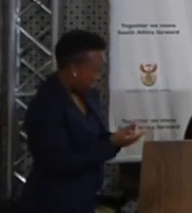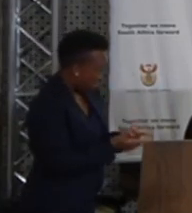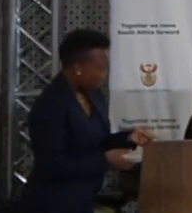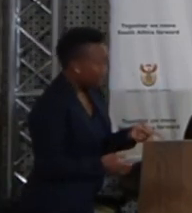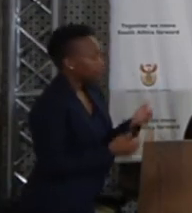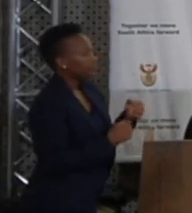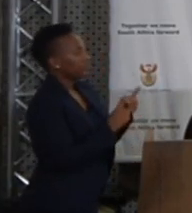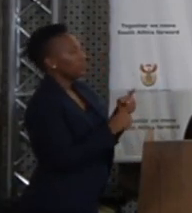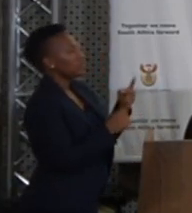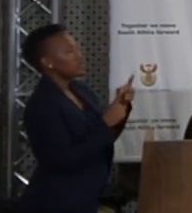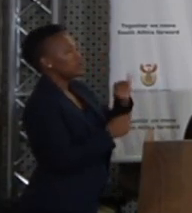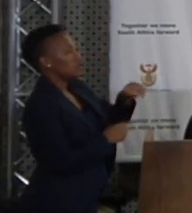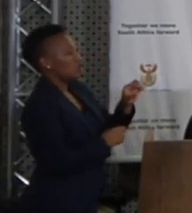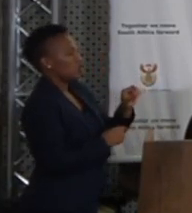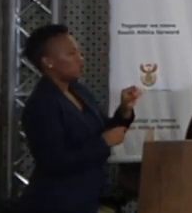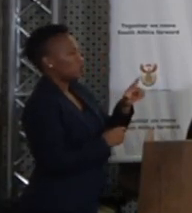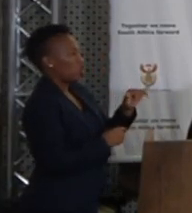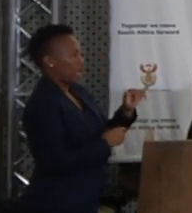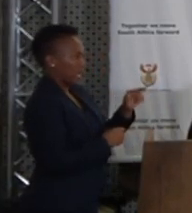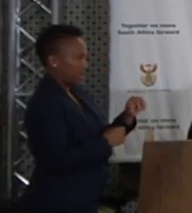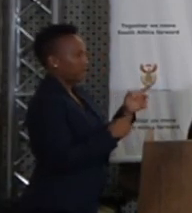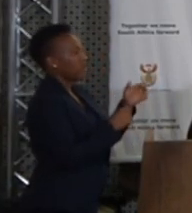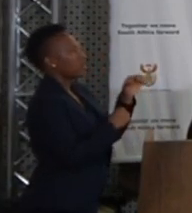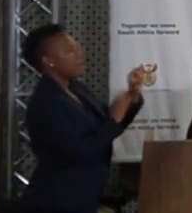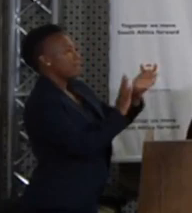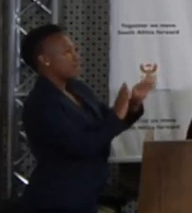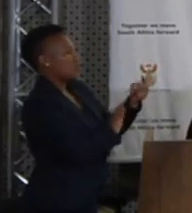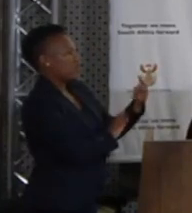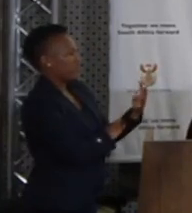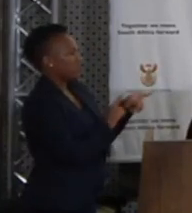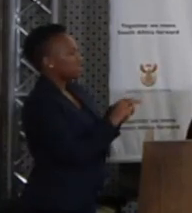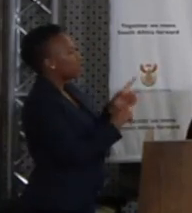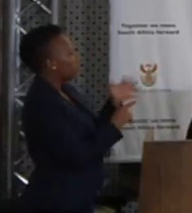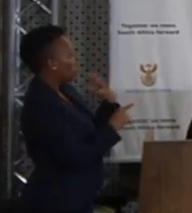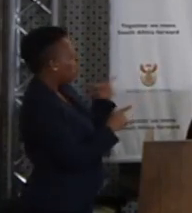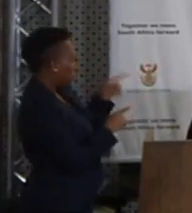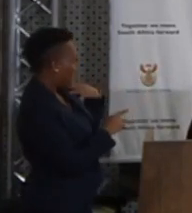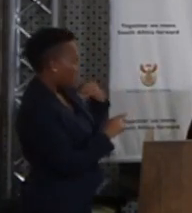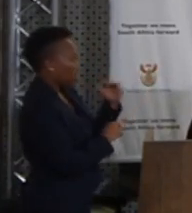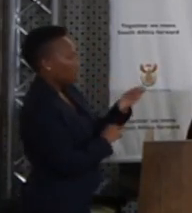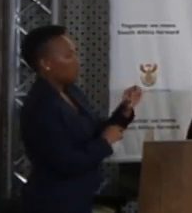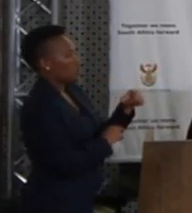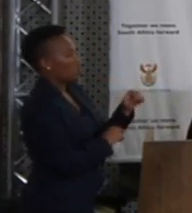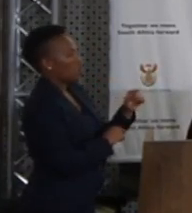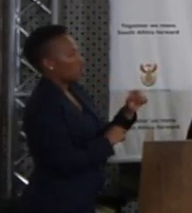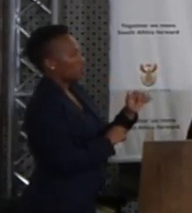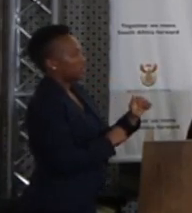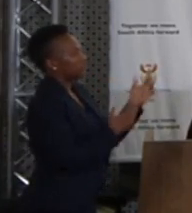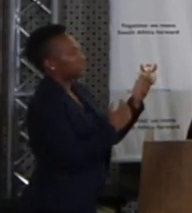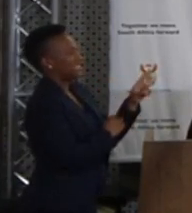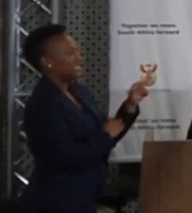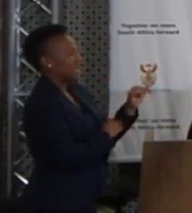from Jolene van Wyk from Media 24, also directed to the Minister of Kokta and DTI. And she says that in the